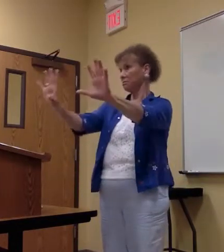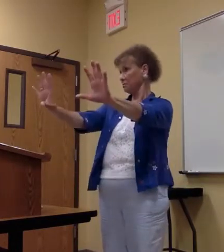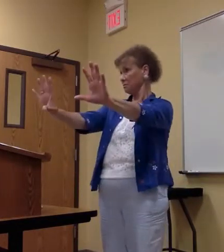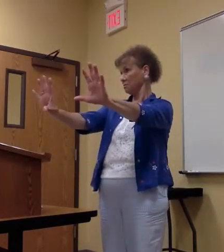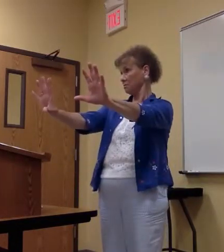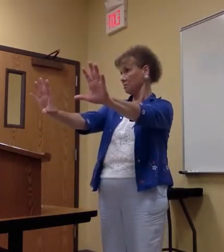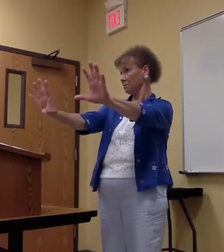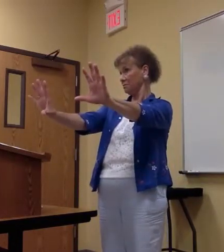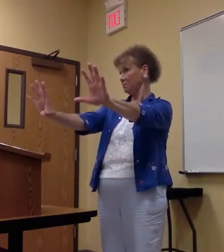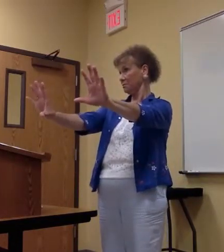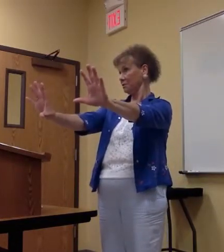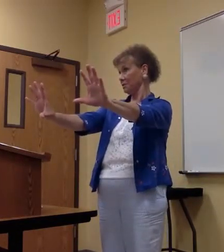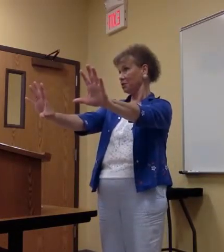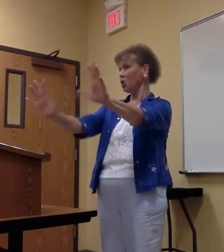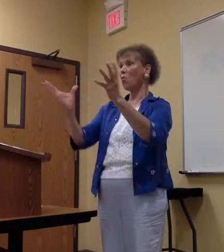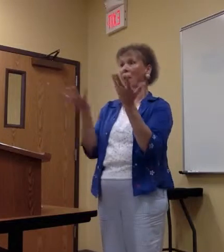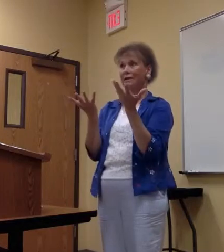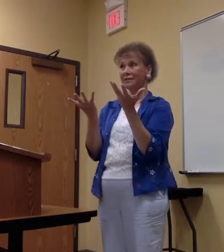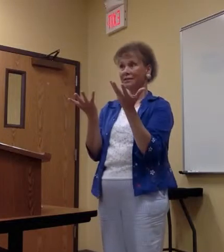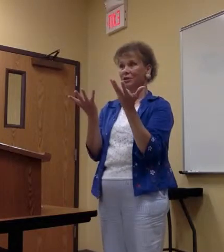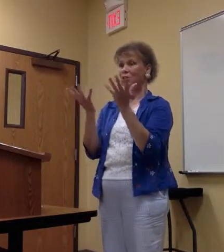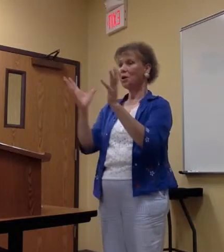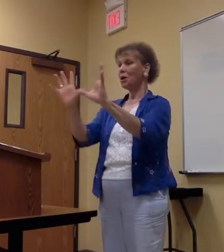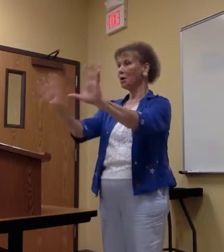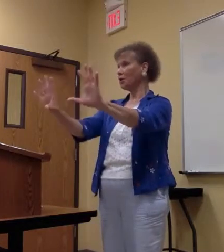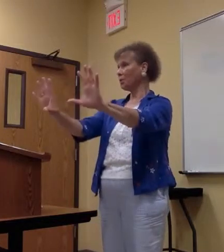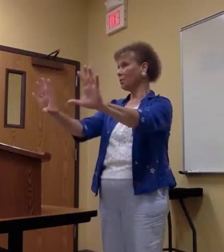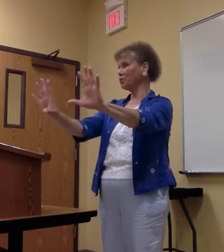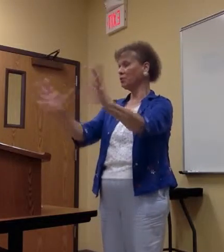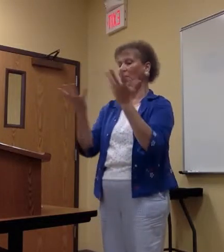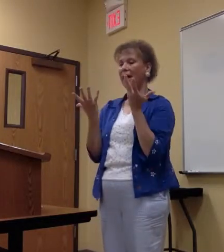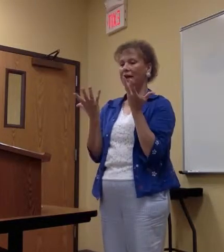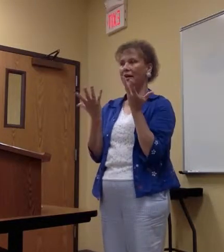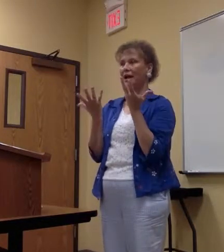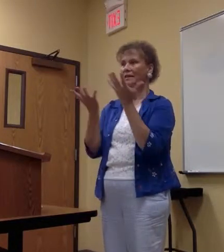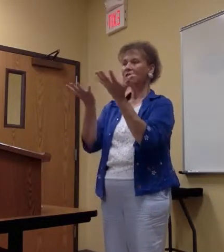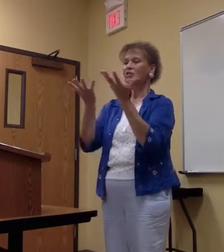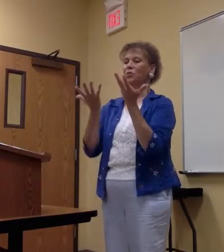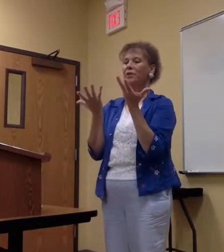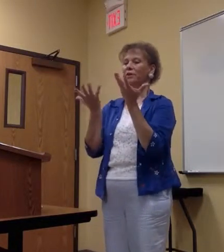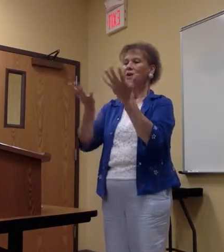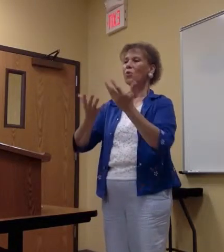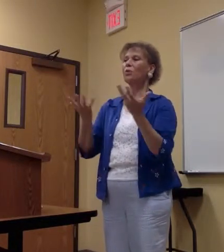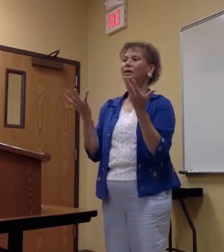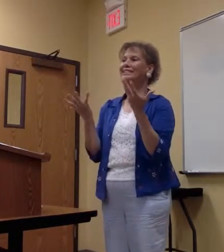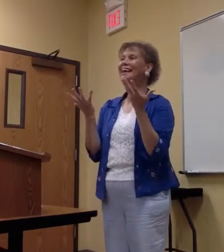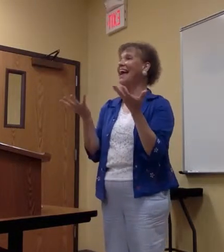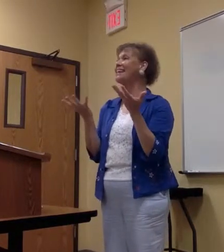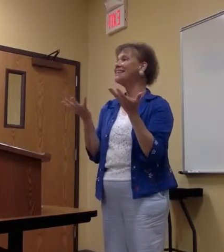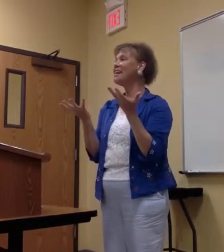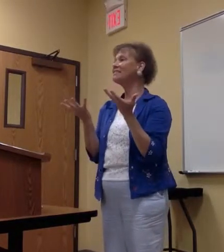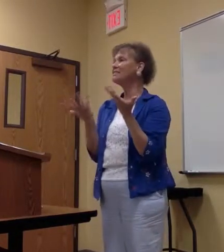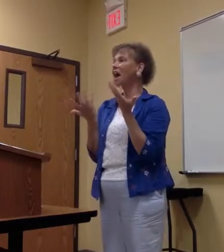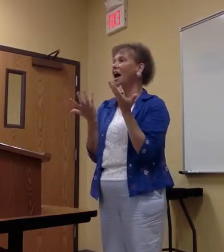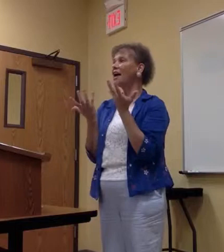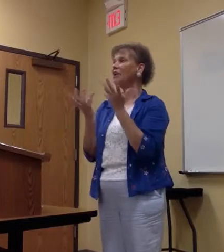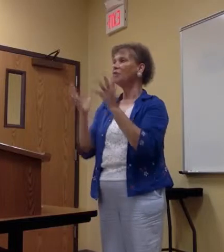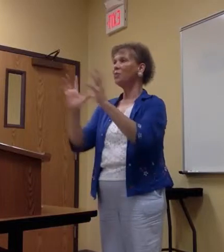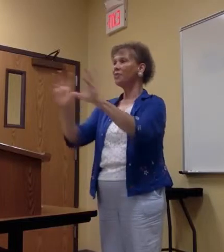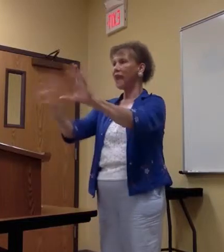Don't want. Push it away, all right? So we're negating that sign with an outward movement, just like